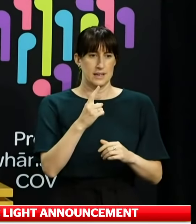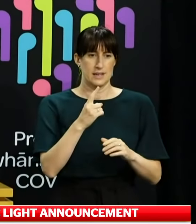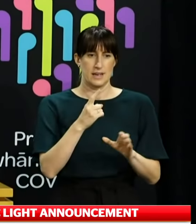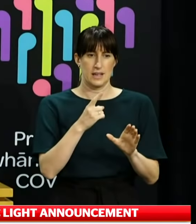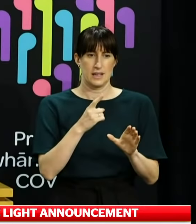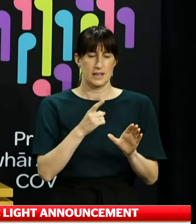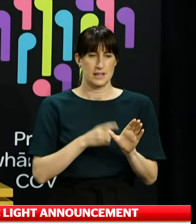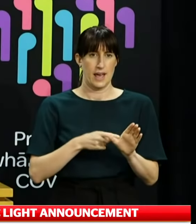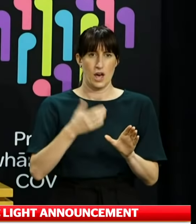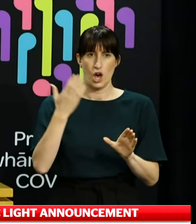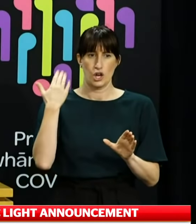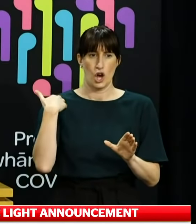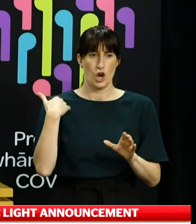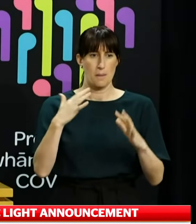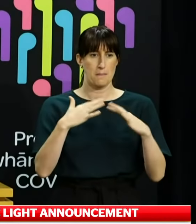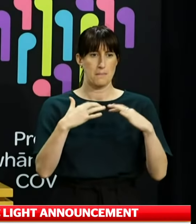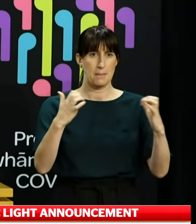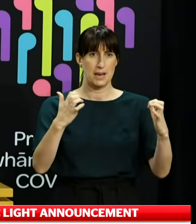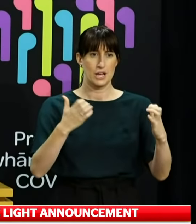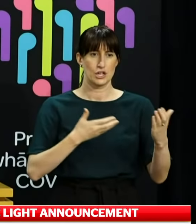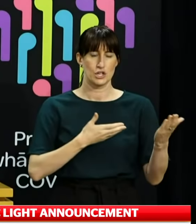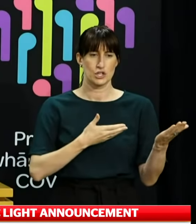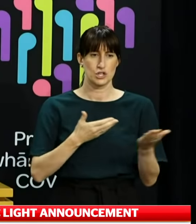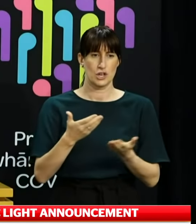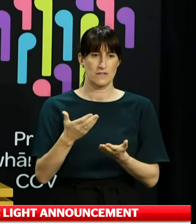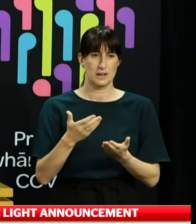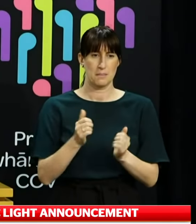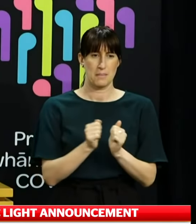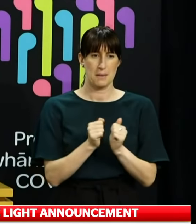Should public servants be preparing for it to go into a second year?